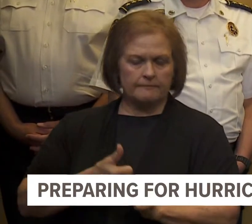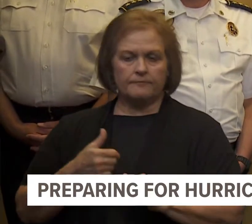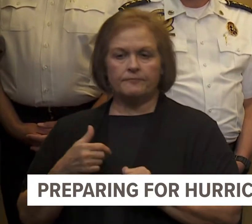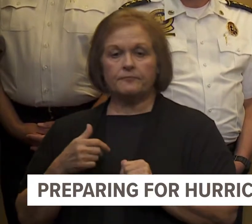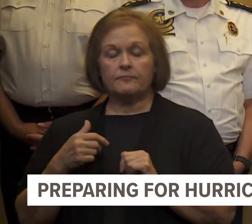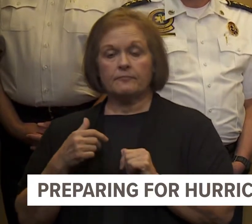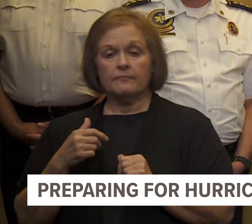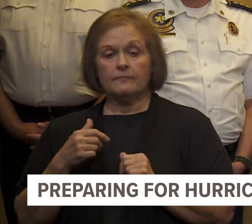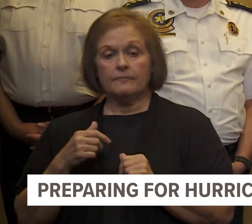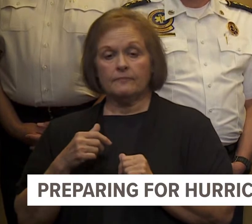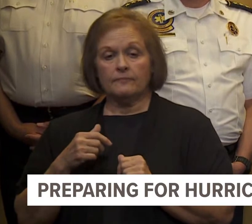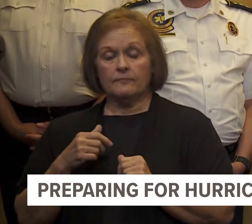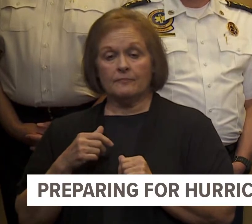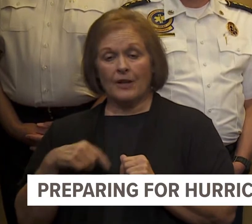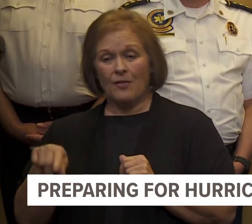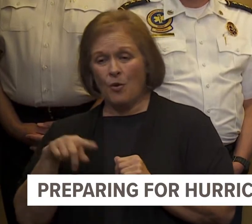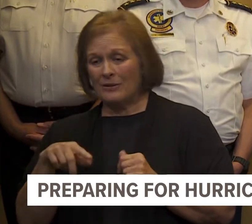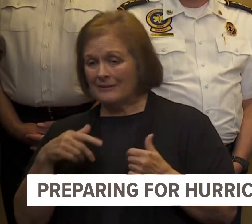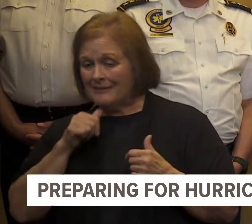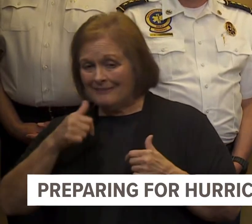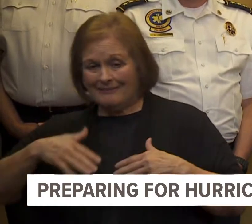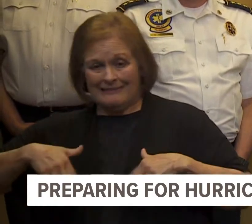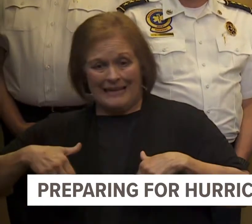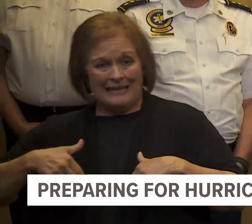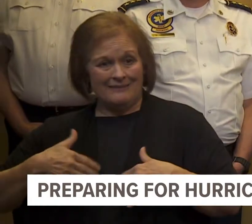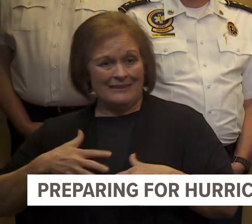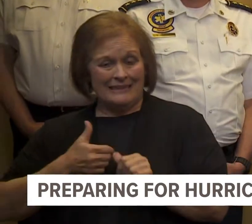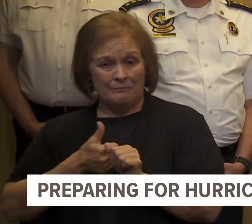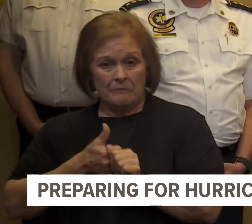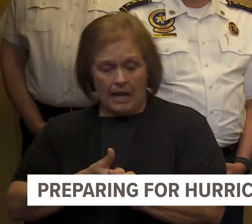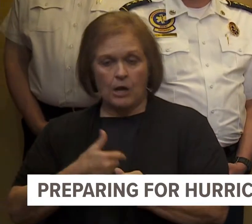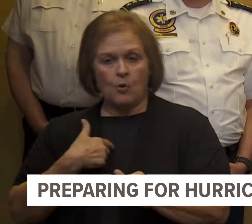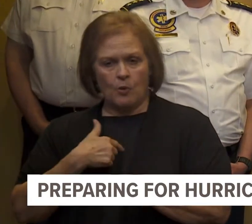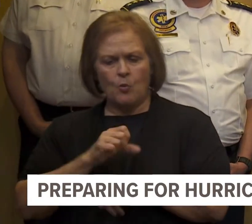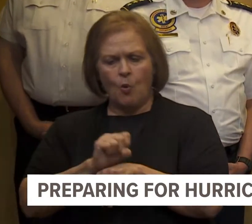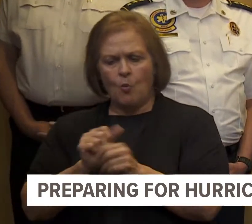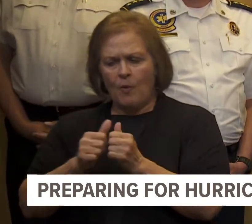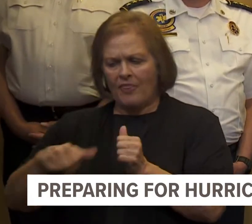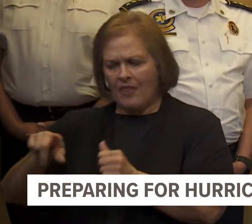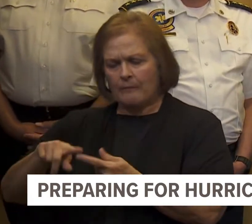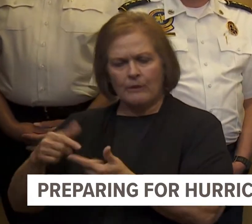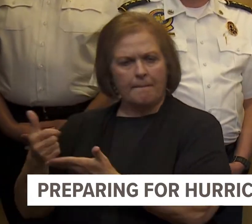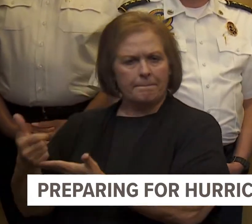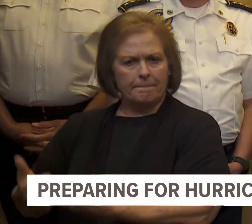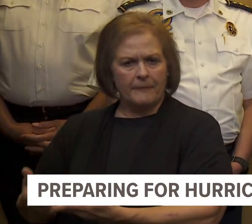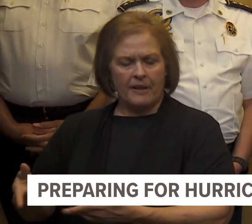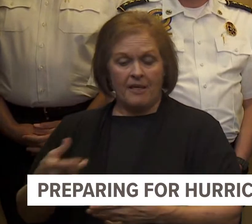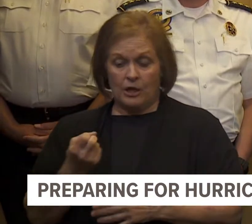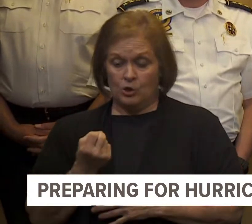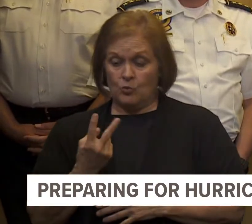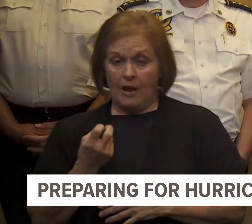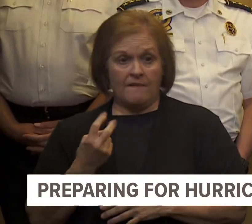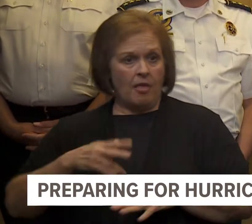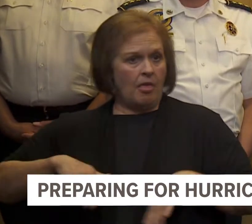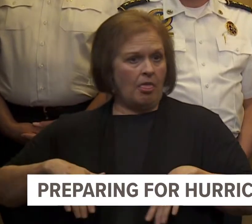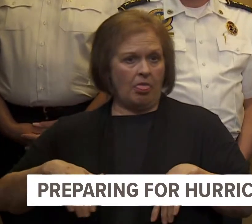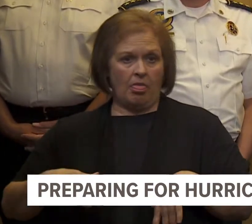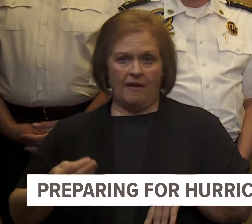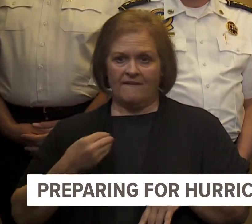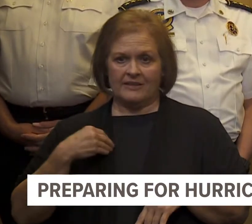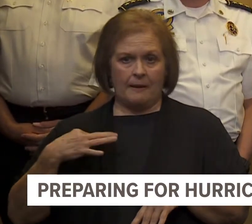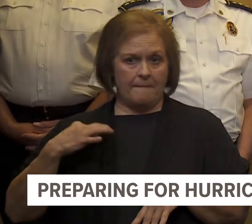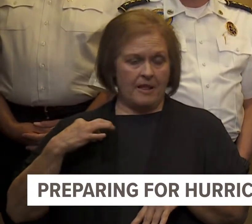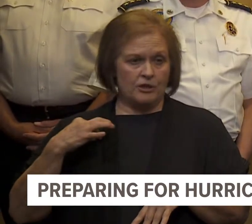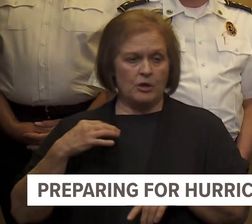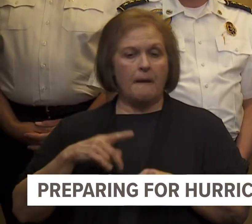who aren't quite yet in compliance, we are working with to make sure that they are. That leaves 12 who have not submitted